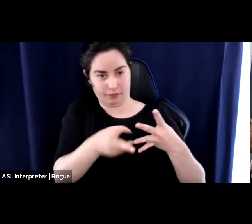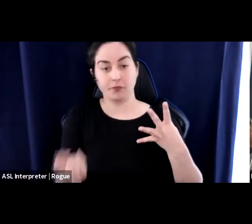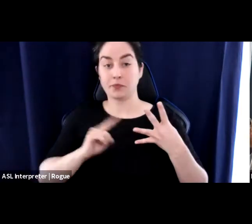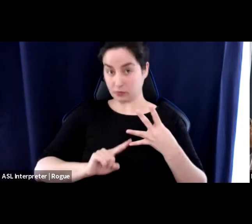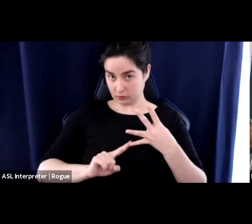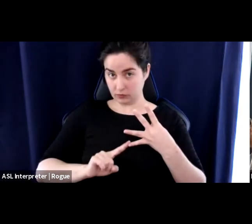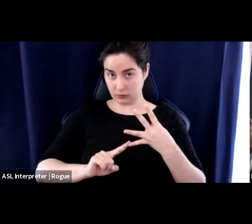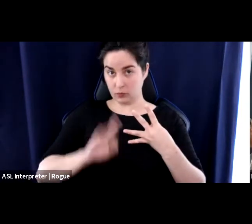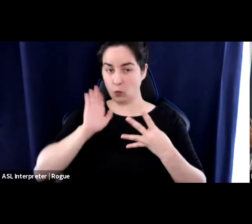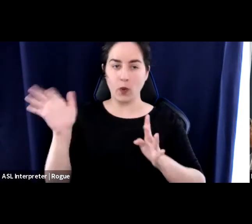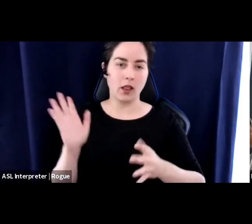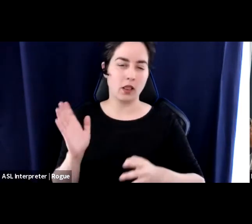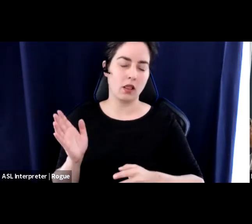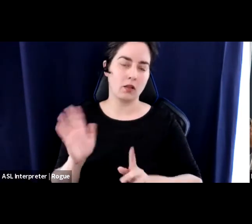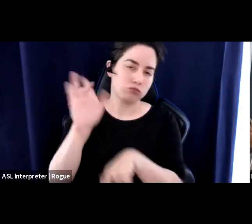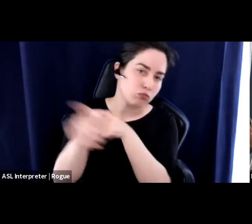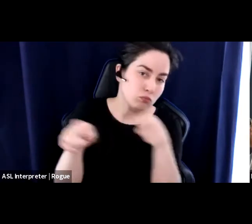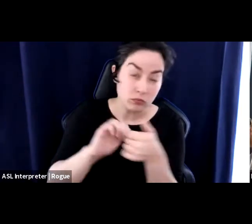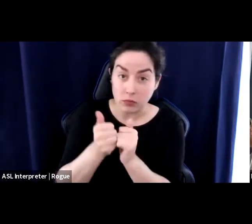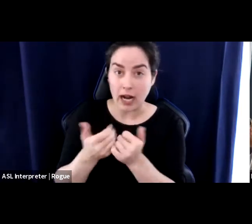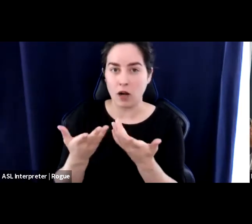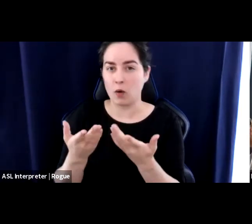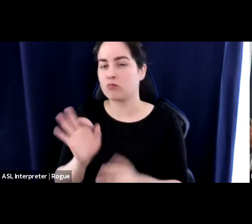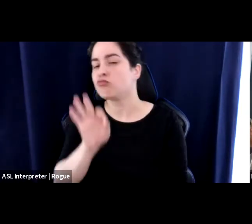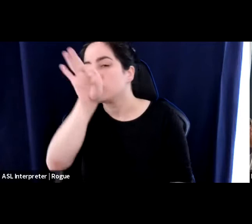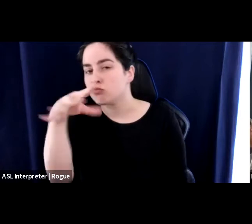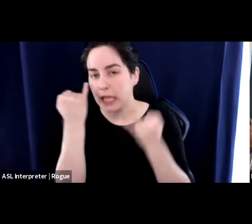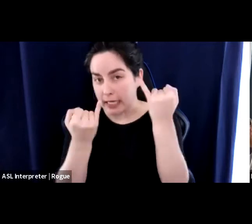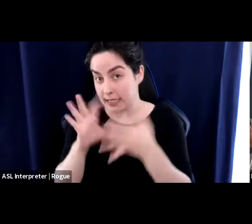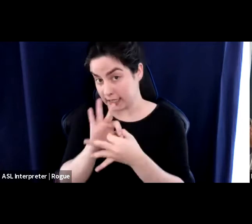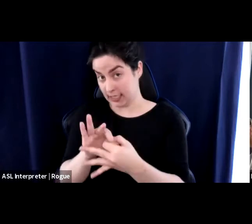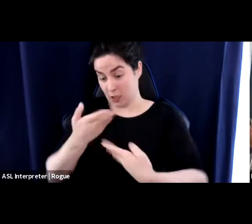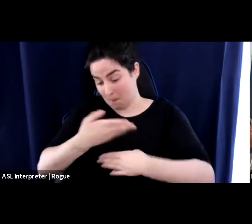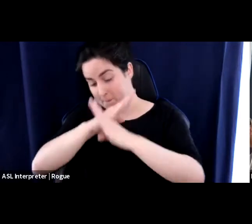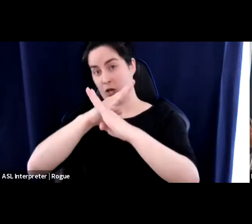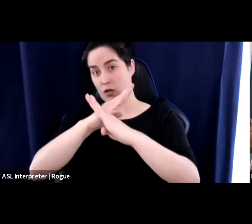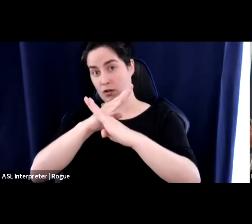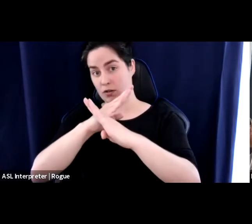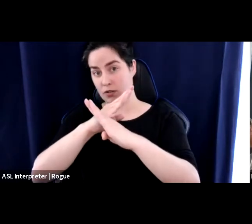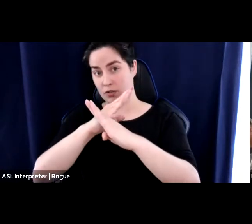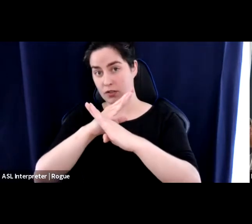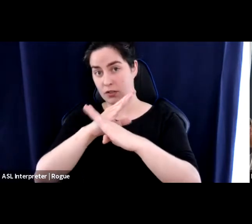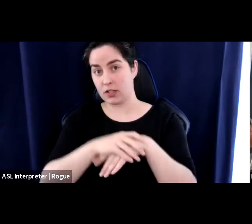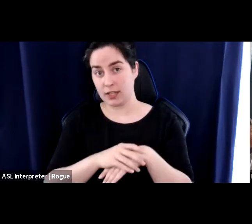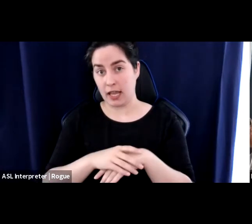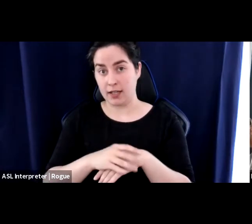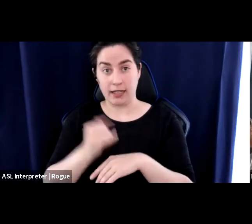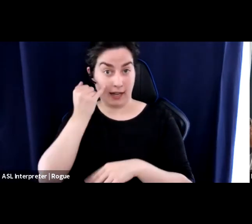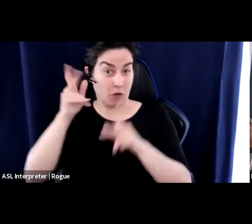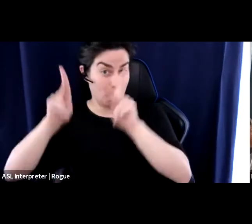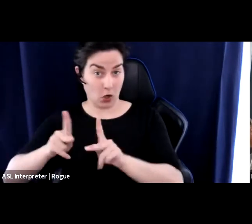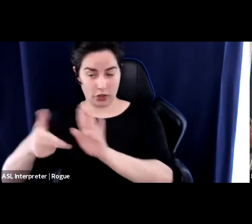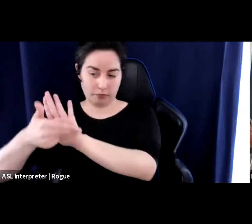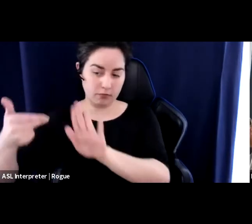some thoughts on barriers that complainants labeled with an intellectual